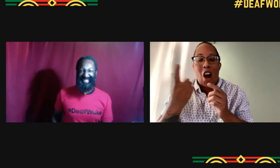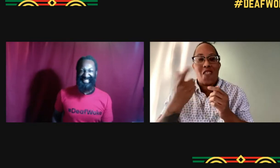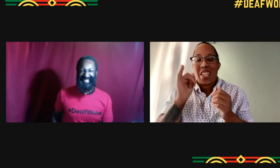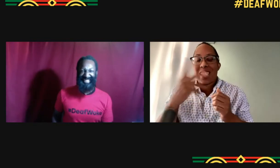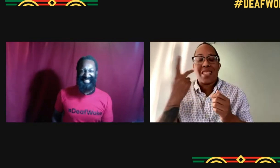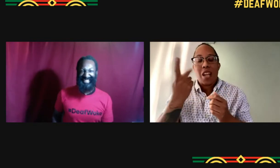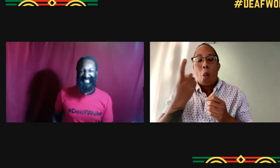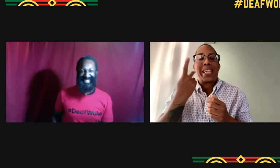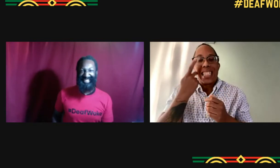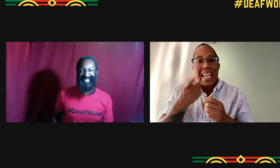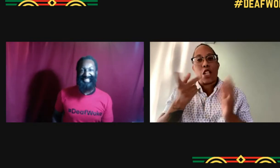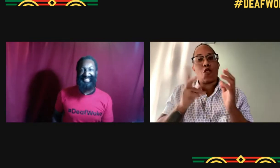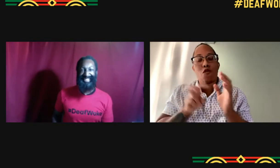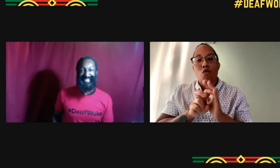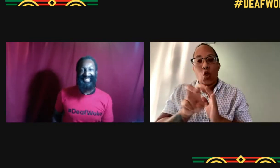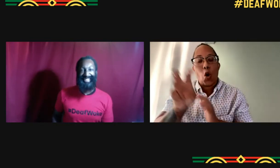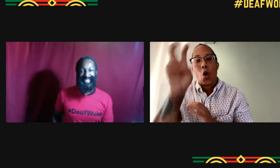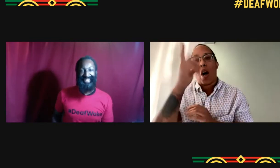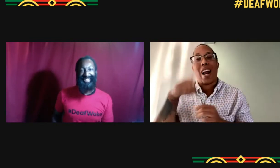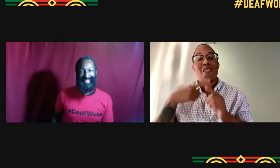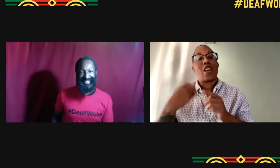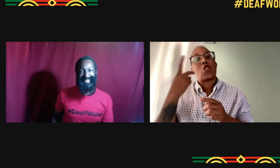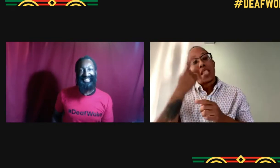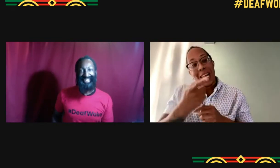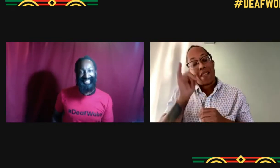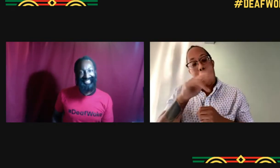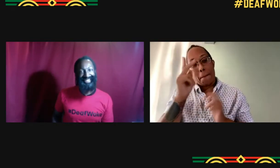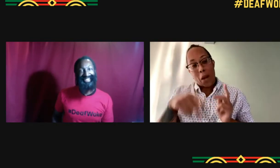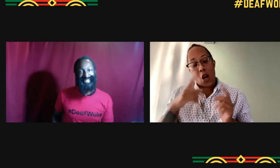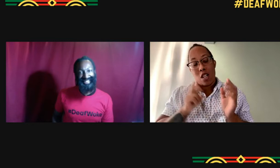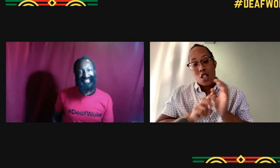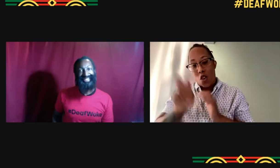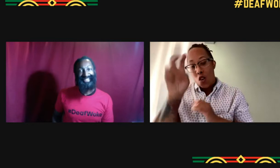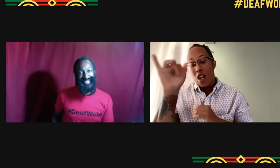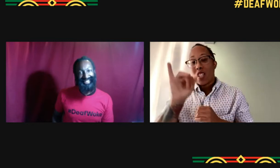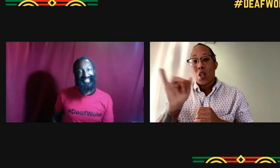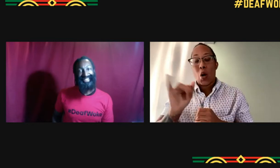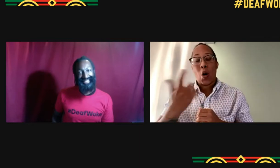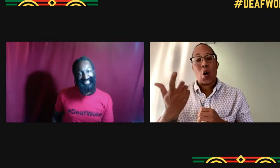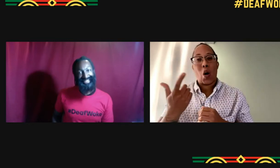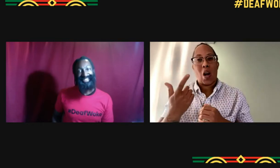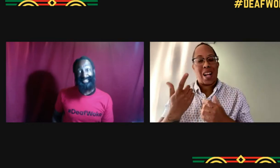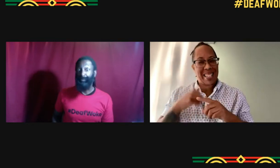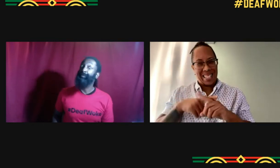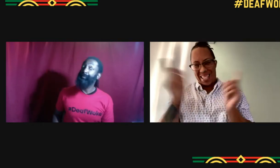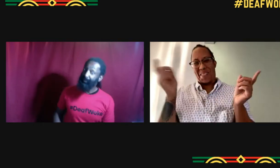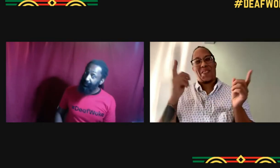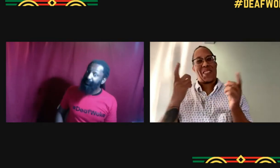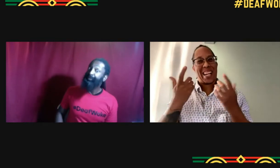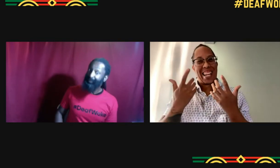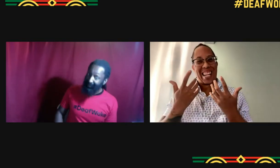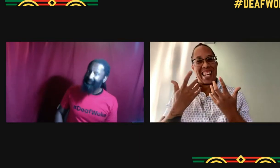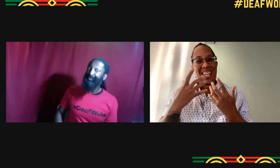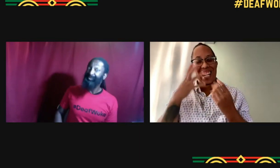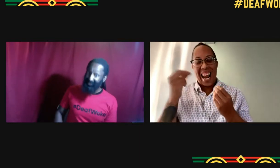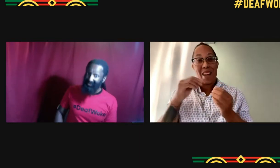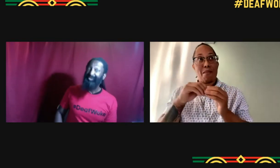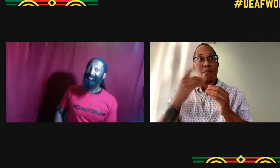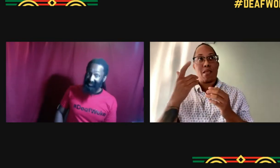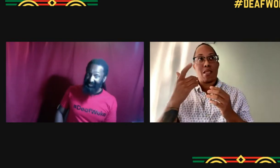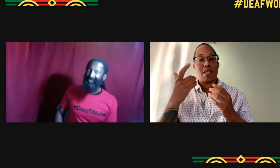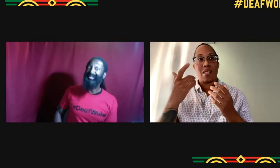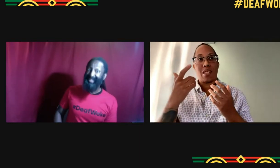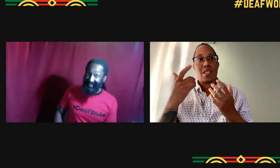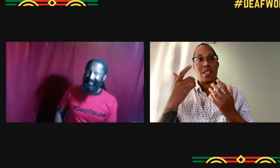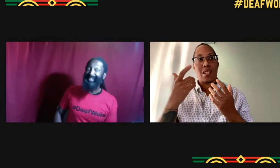I mean, how do you describe it? It's so difficult when someone has seen you through that part of the journey and then you have the opportunity to watch their part